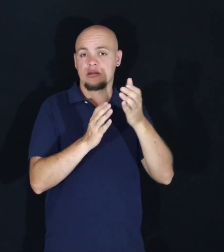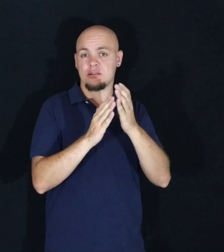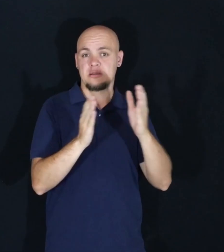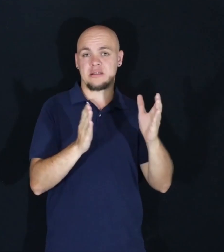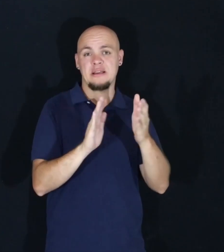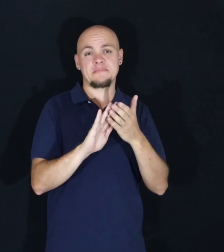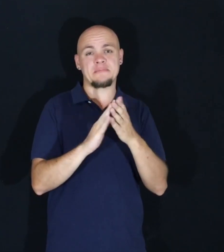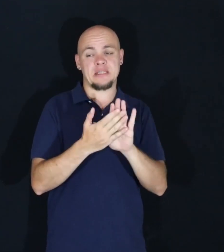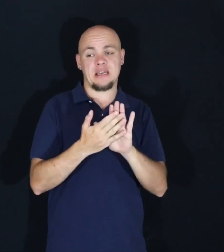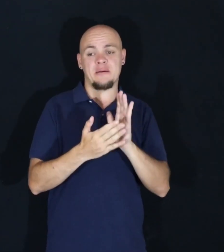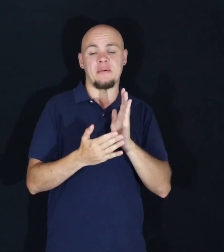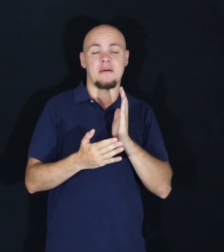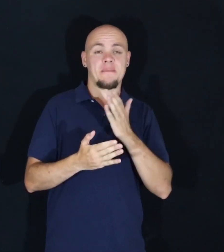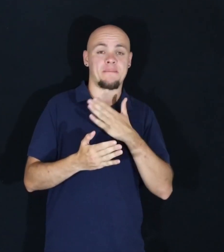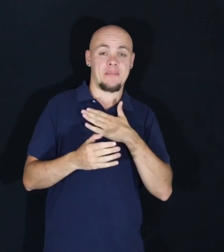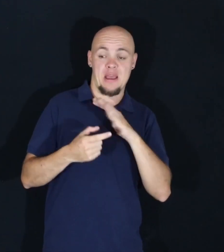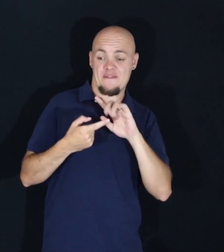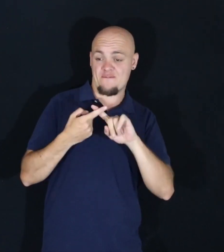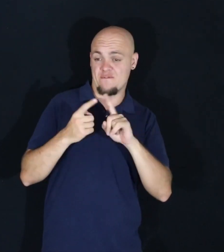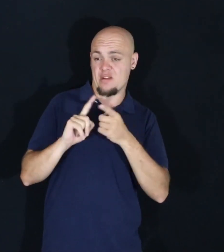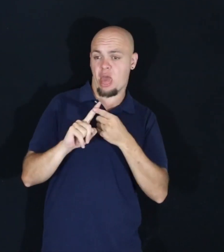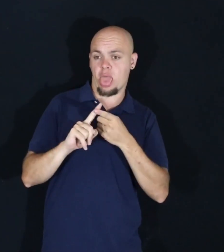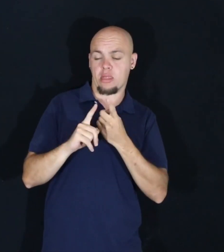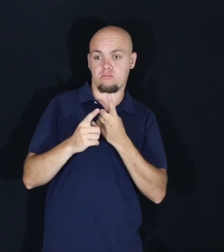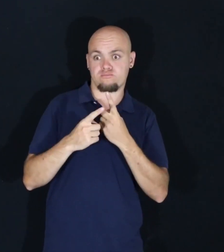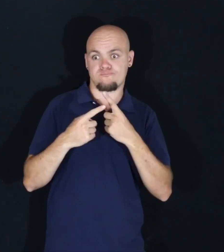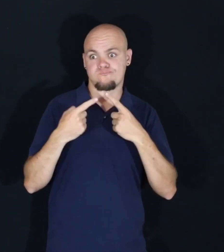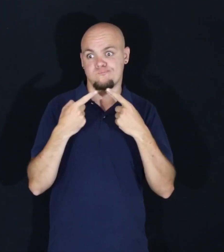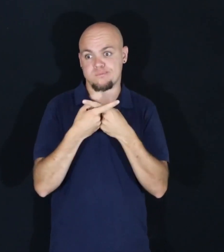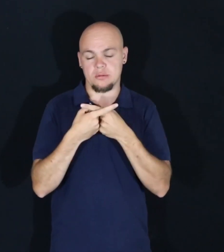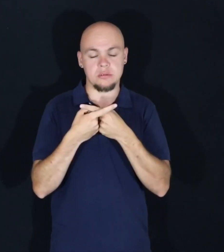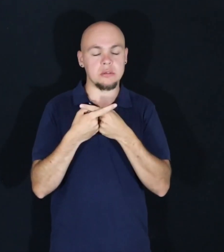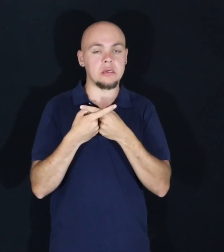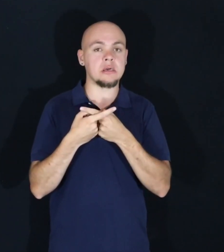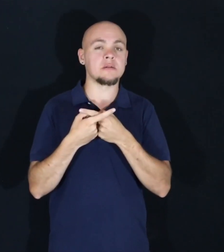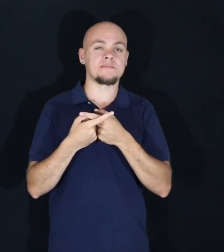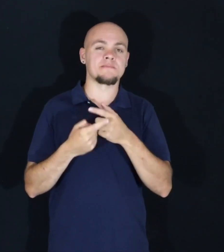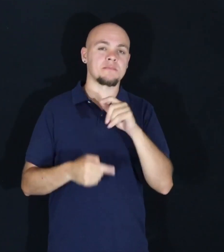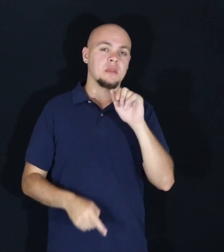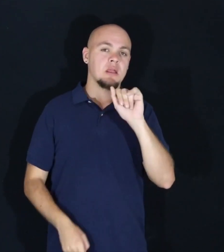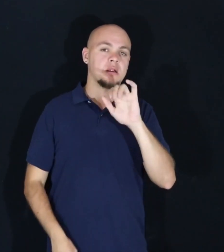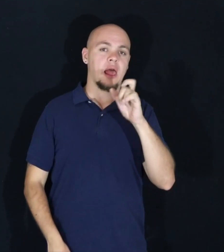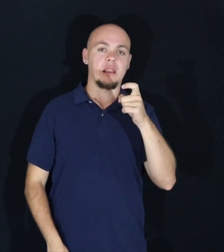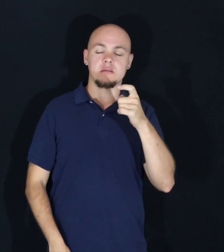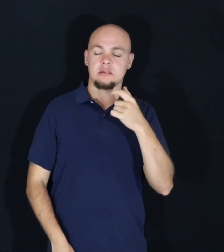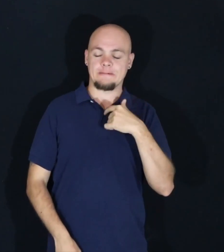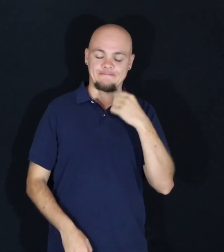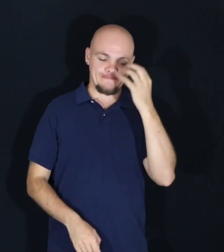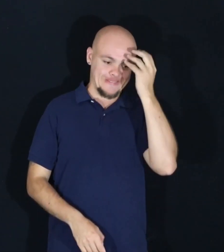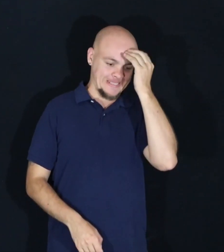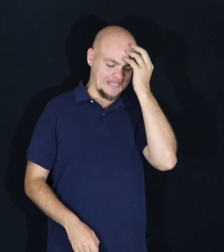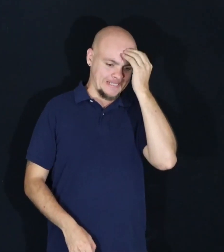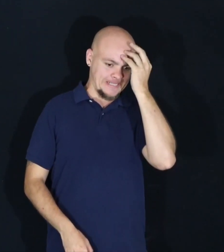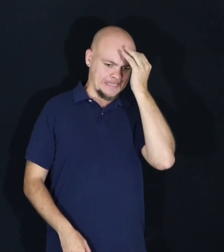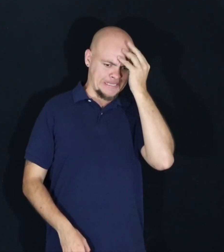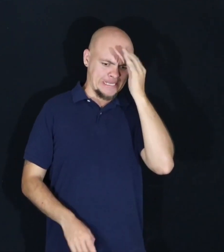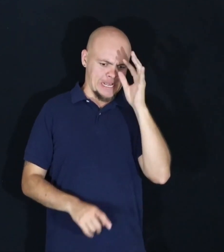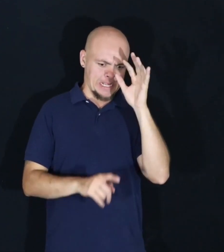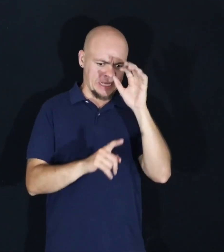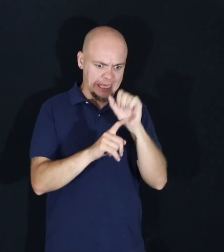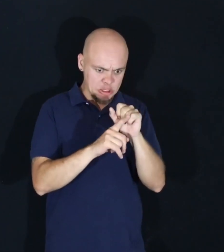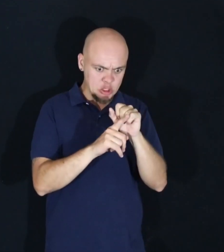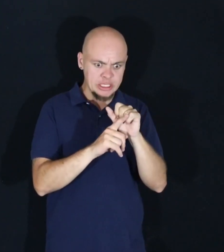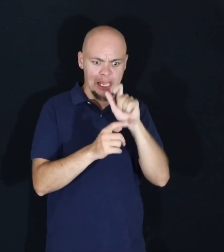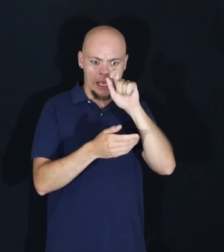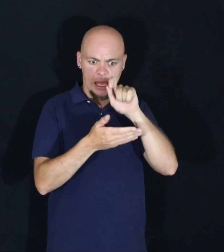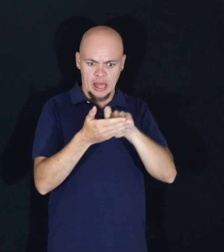an obstacle for my friendship with Alex. Now, when referring to Alex, I had to mentally expend effort in catching and correcting